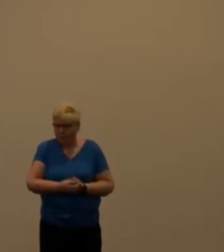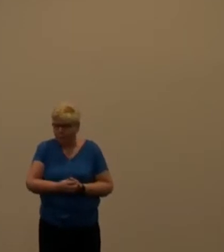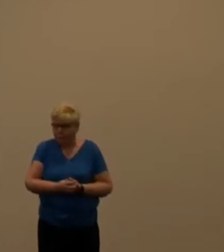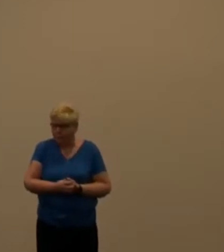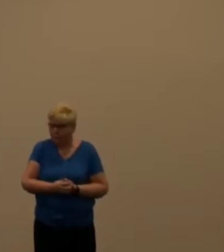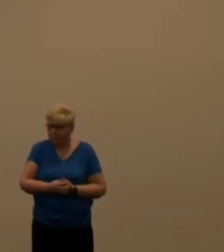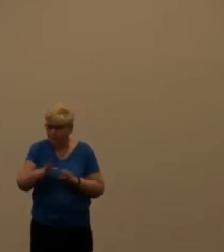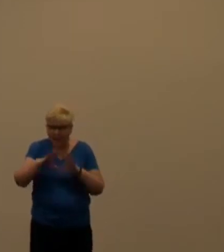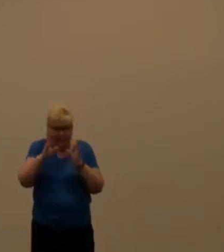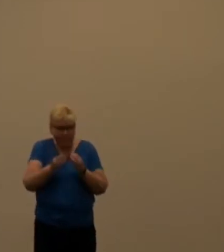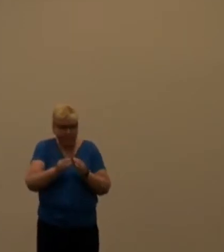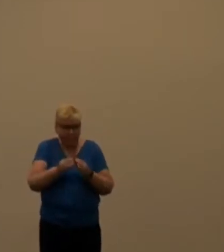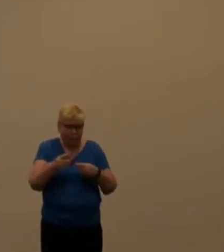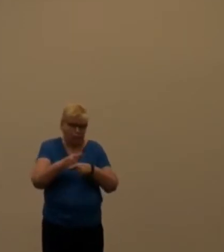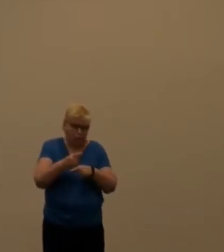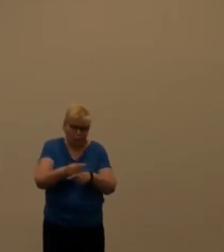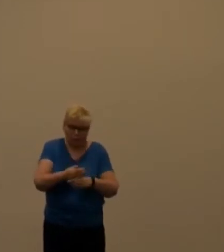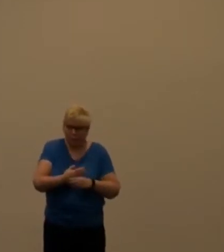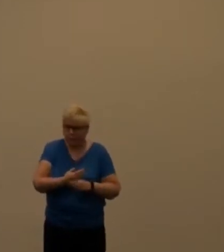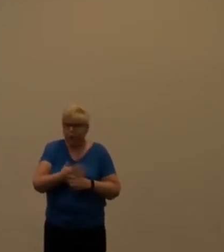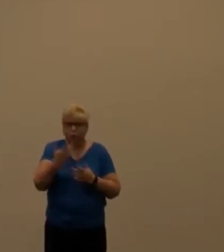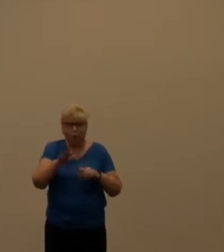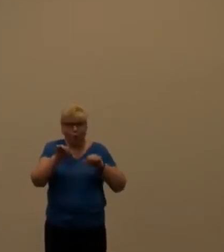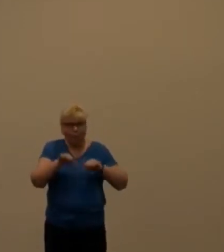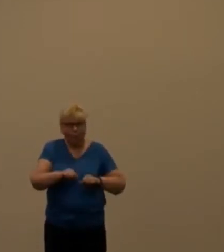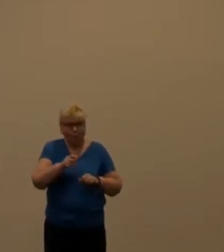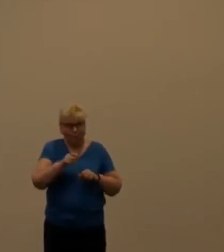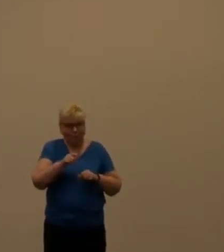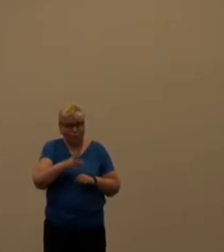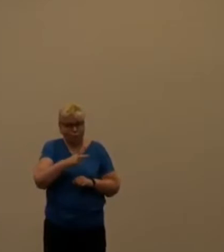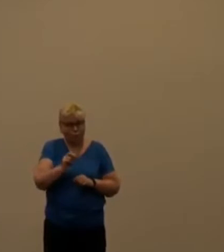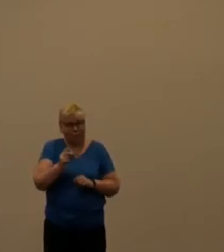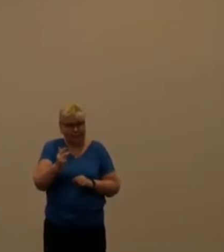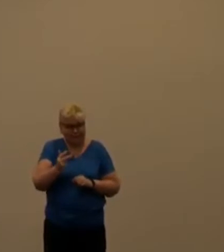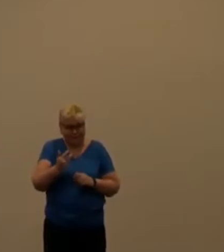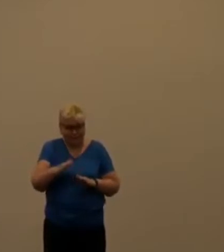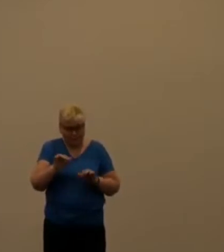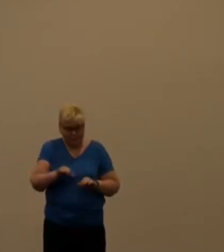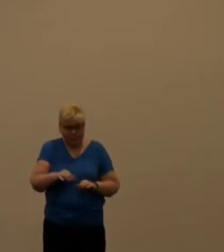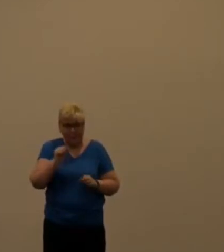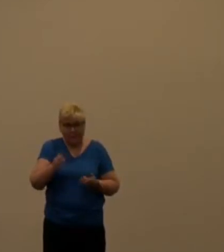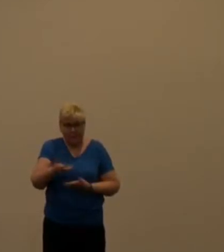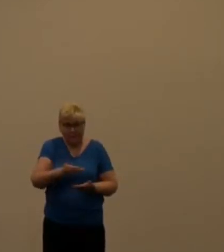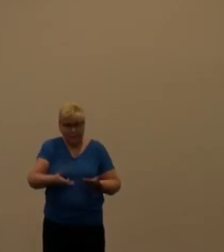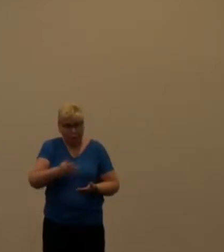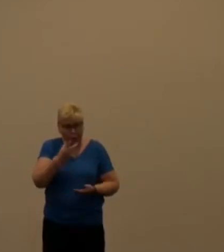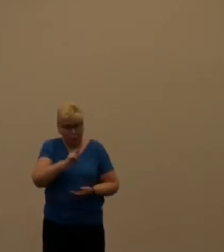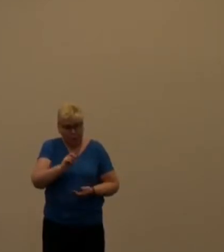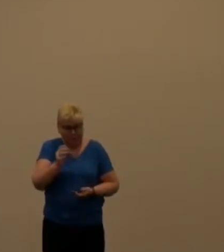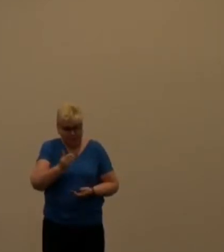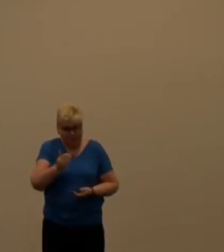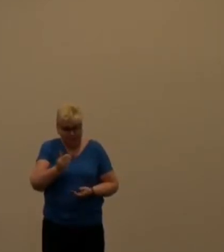said, everything went wrong. They got the approval for the project in 2018. We started discussions in 2019.